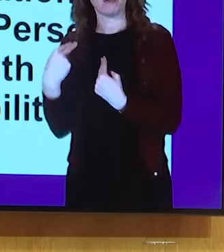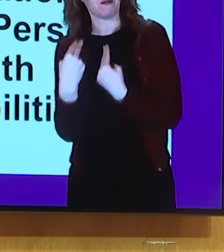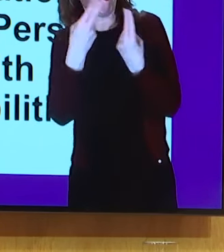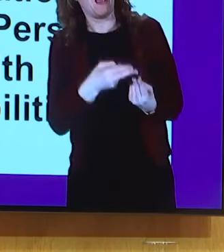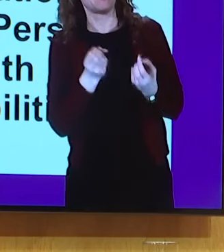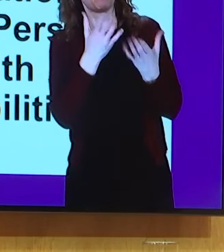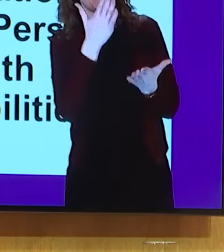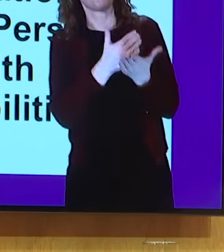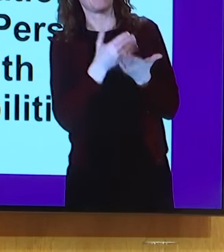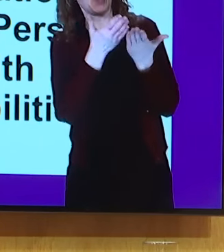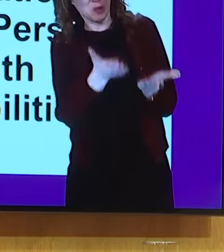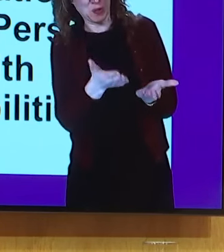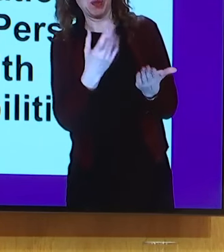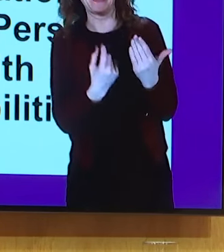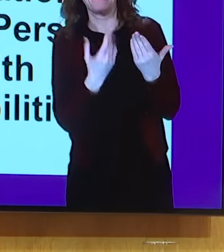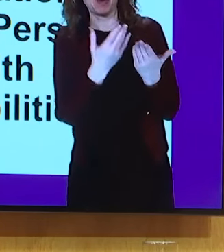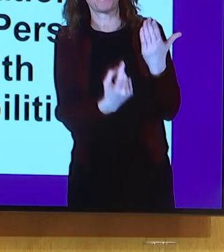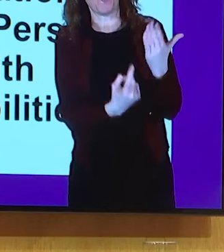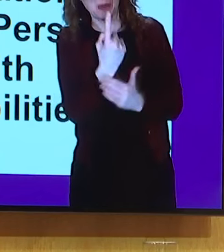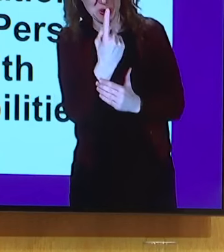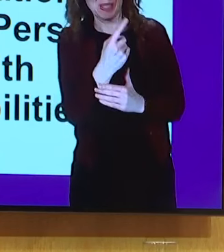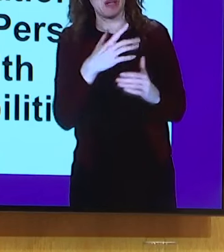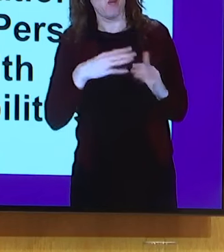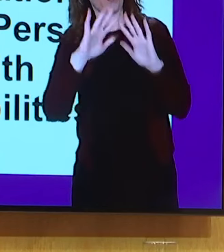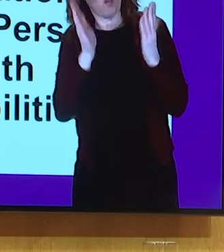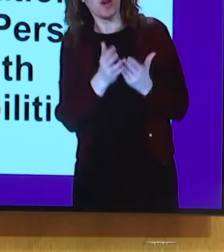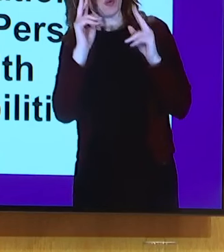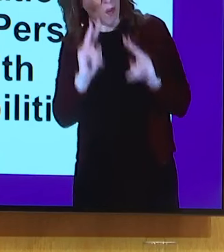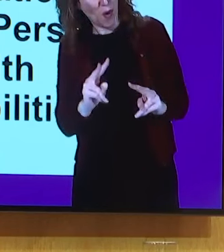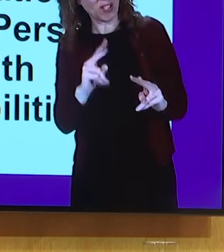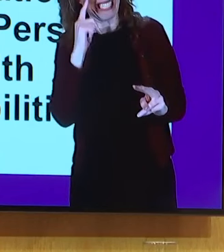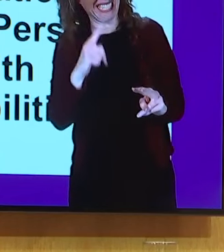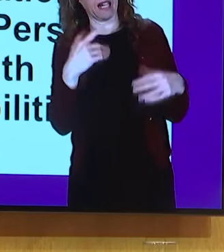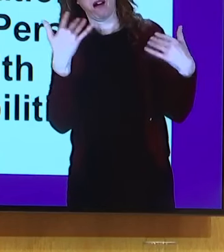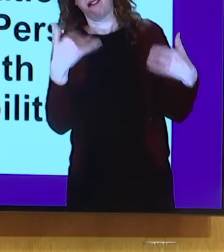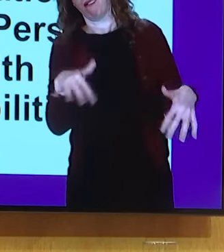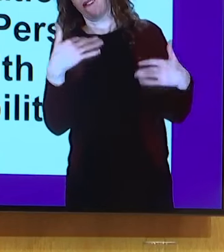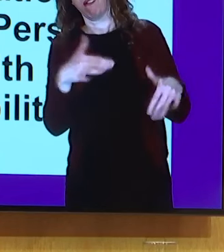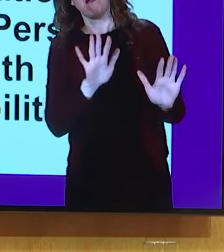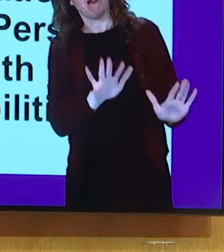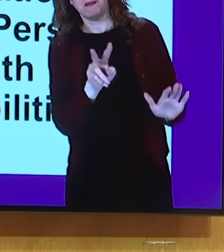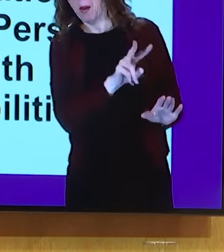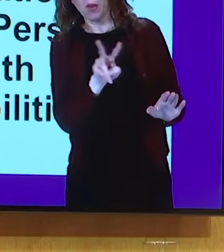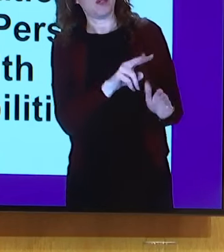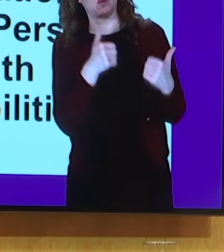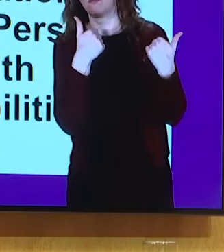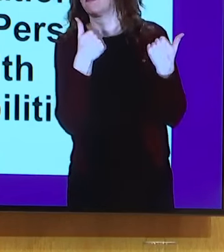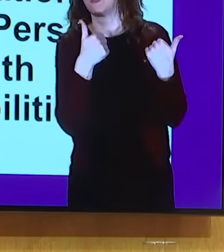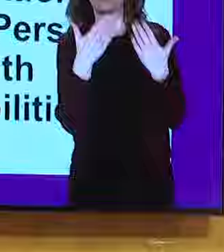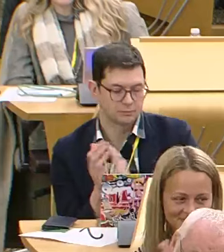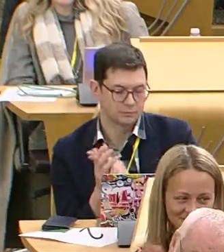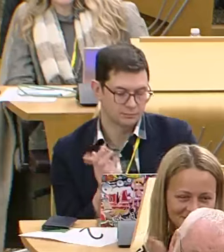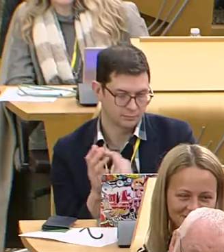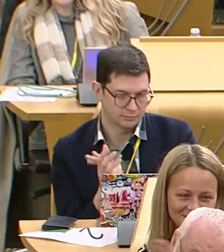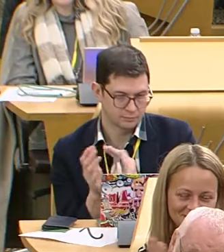you and give you the opportunity so that the world could watch and see how utterly incredible both of you are. So thank you for doing that today.